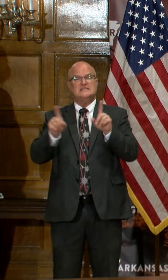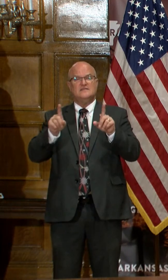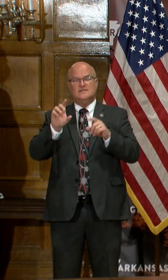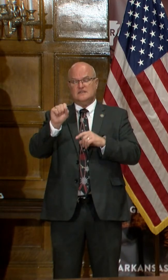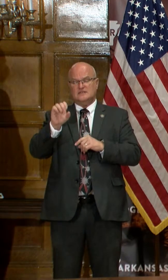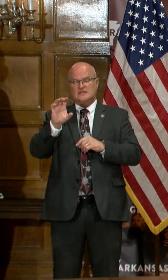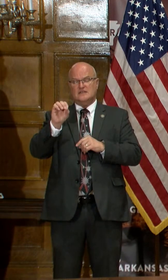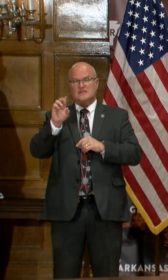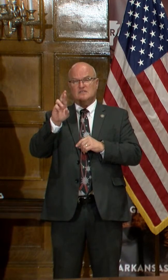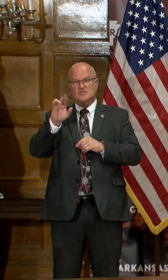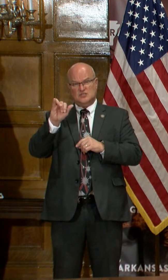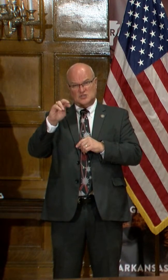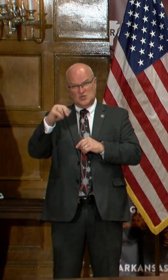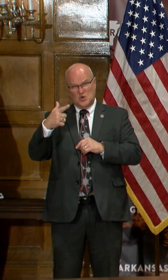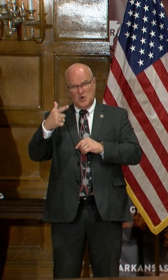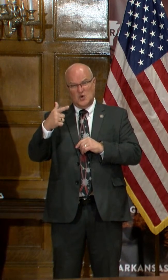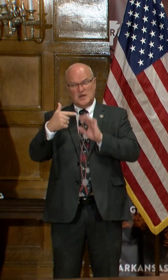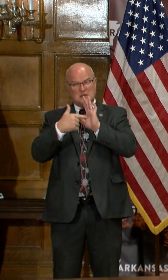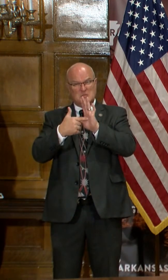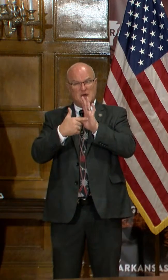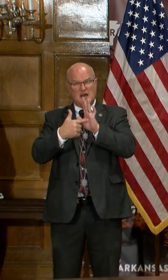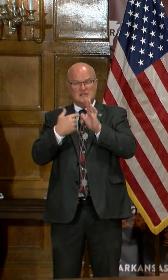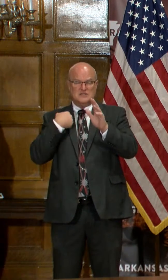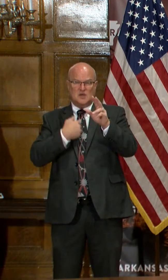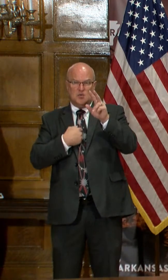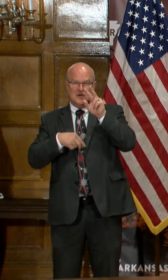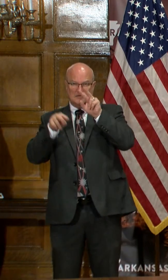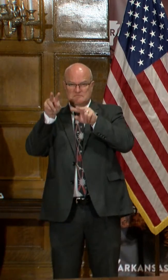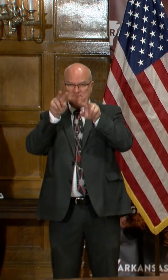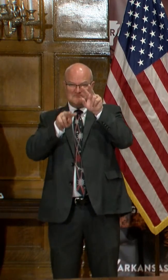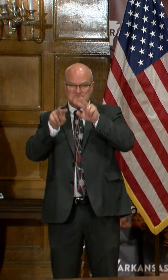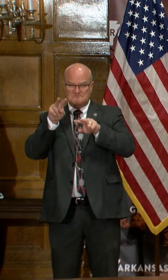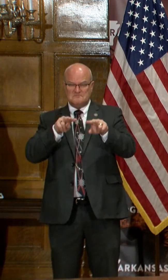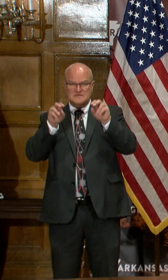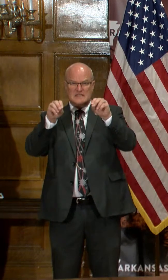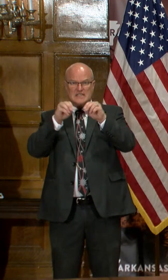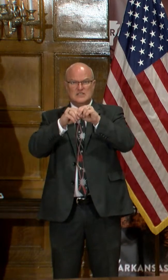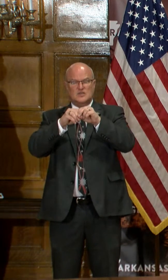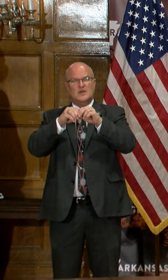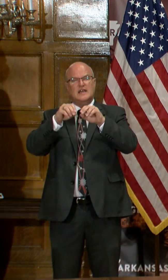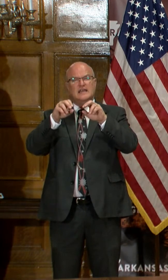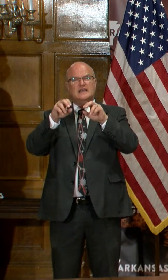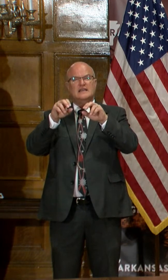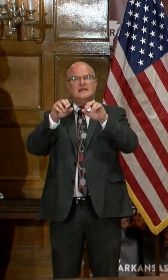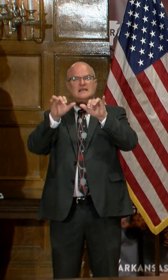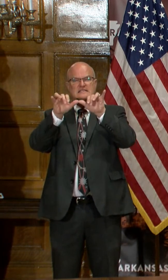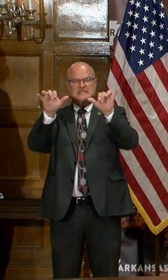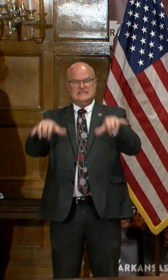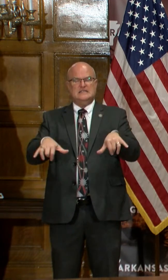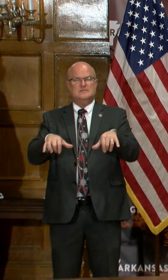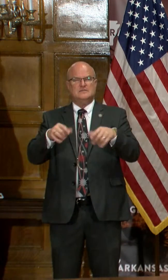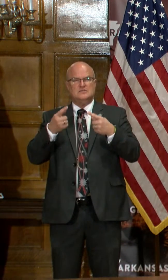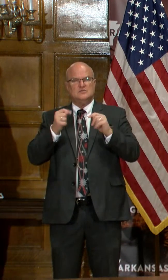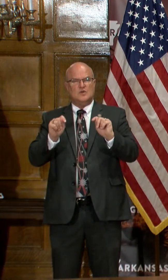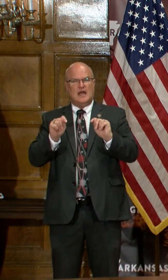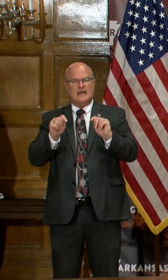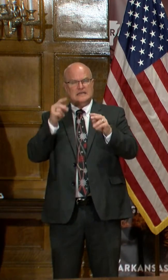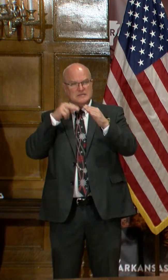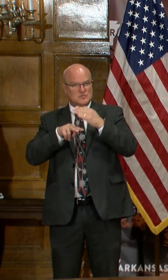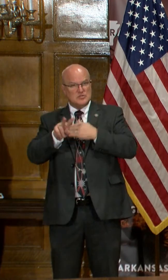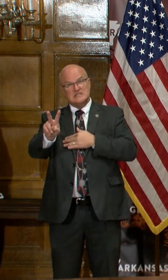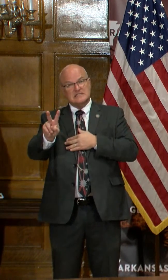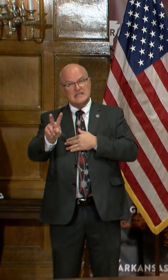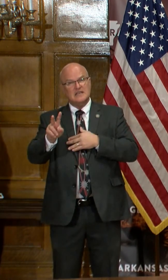scoring models, clinical scoring models, that we would put into a protocol to use to kind of try and